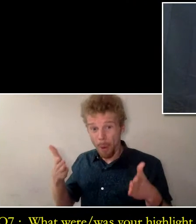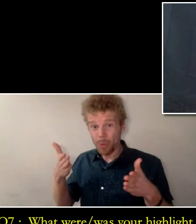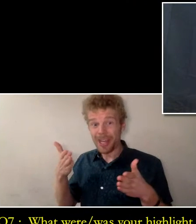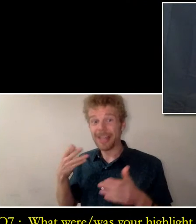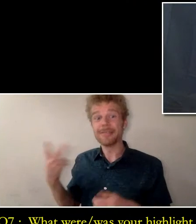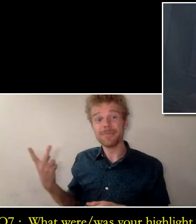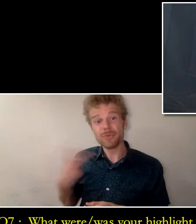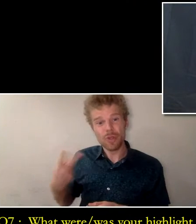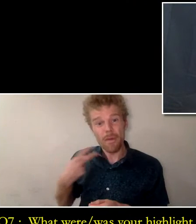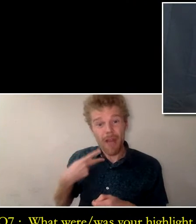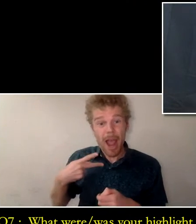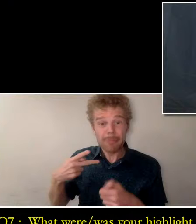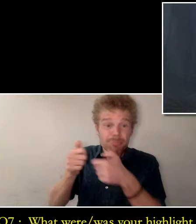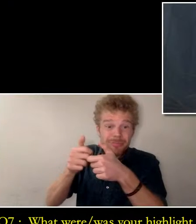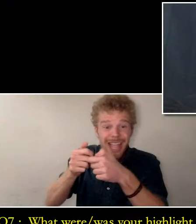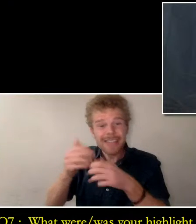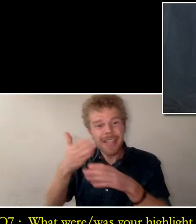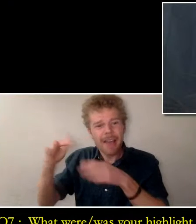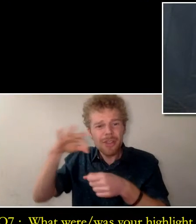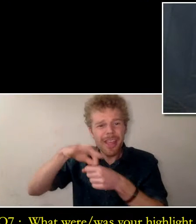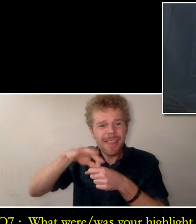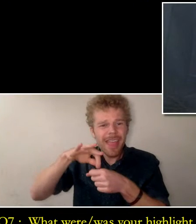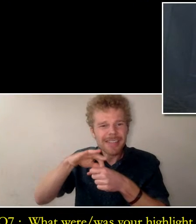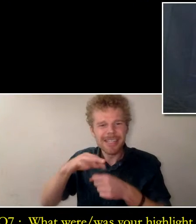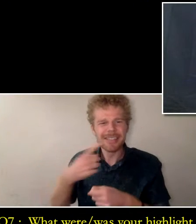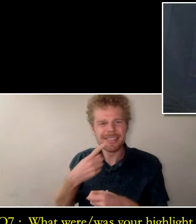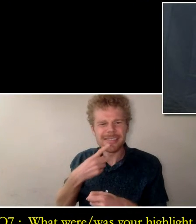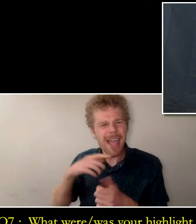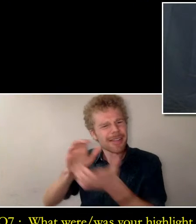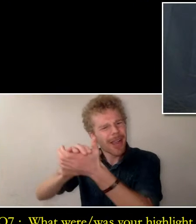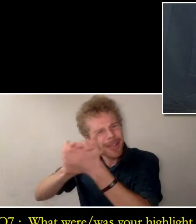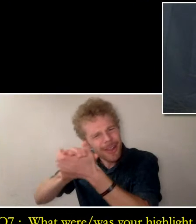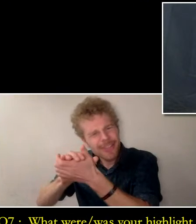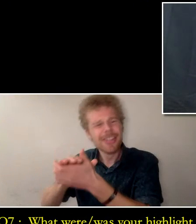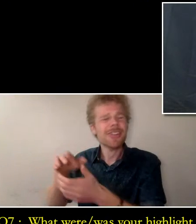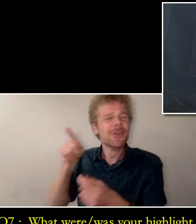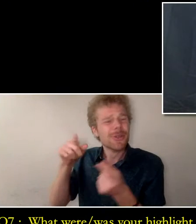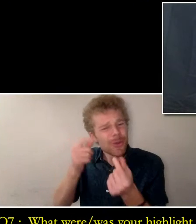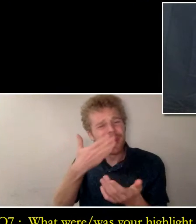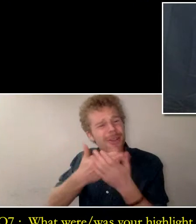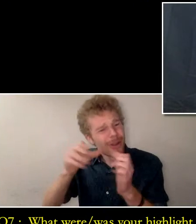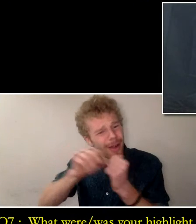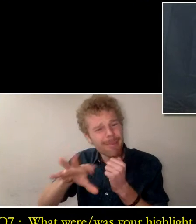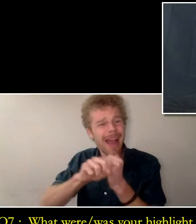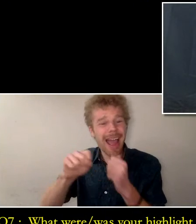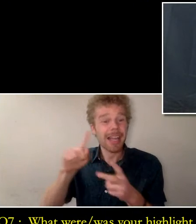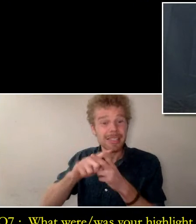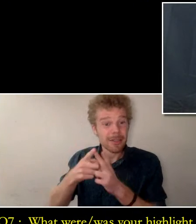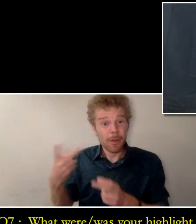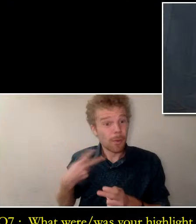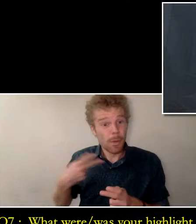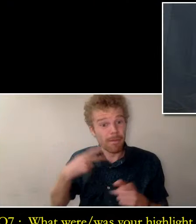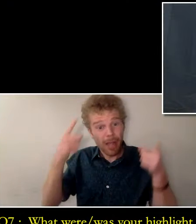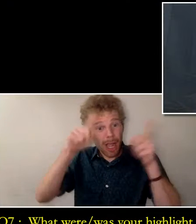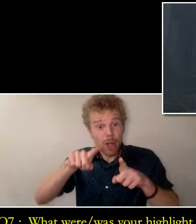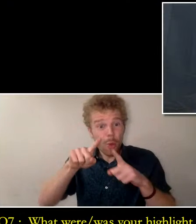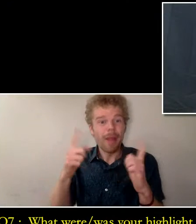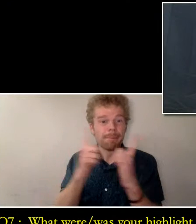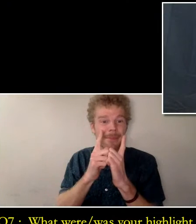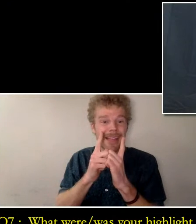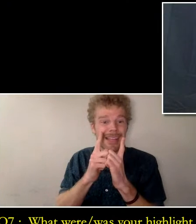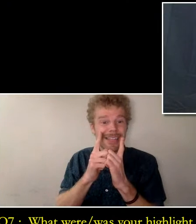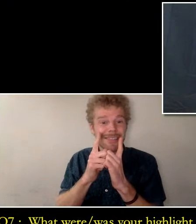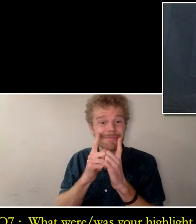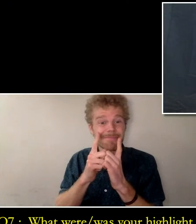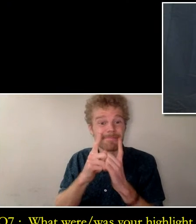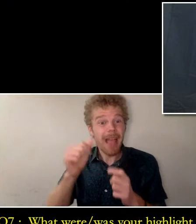And Mazzeria is in my district where I was running. So my opponent and I, we texted each other during